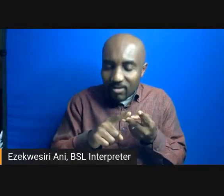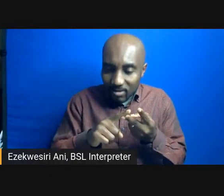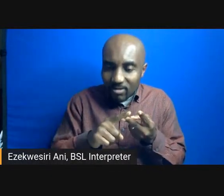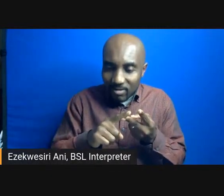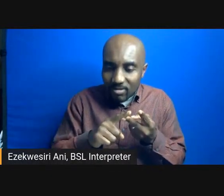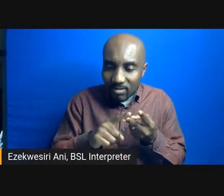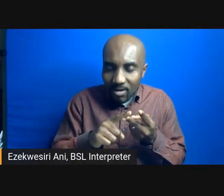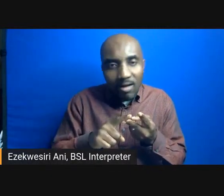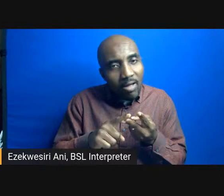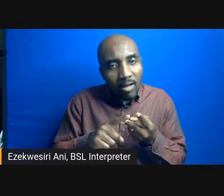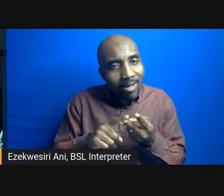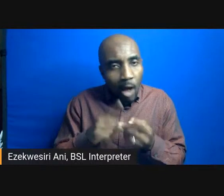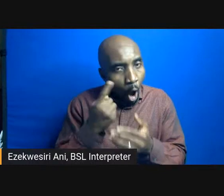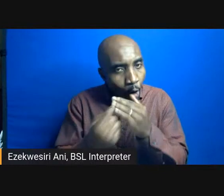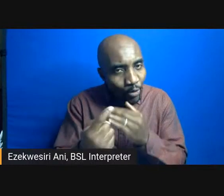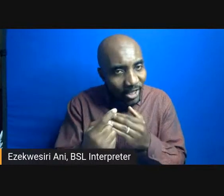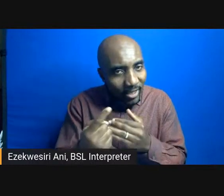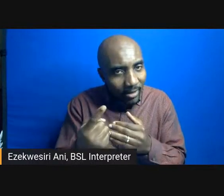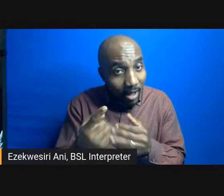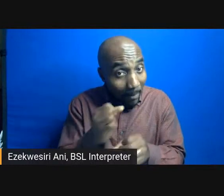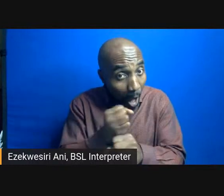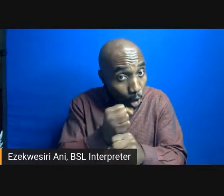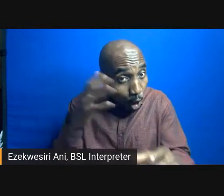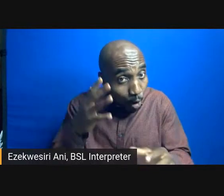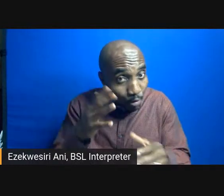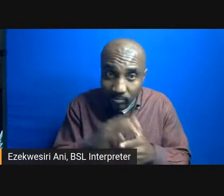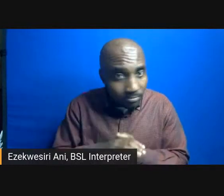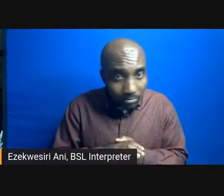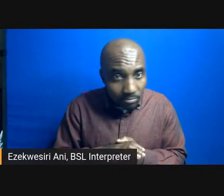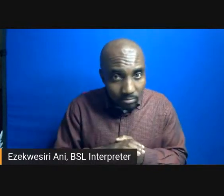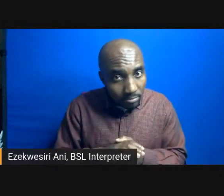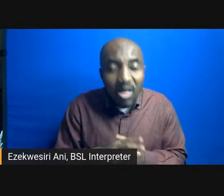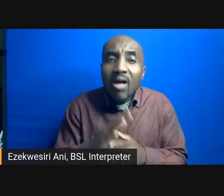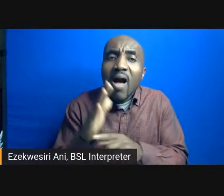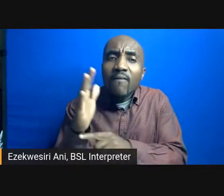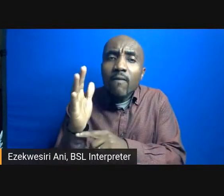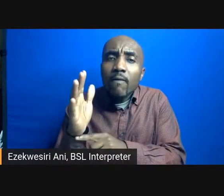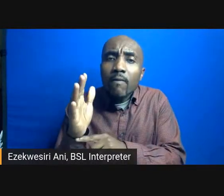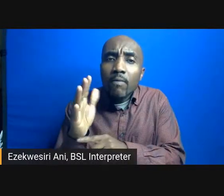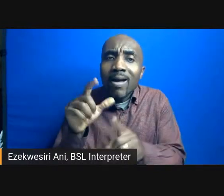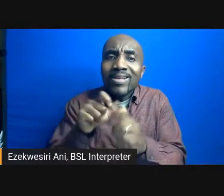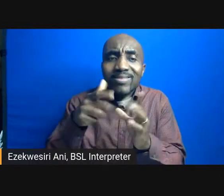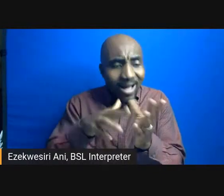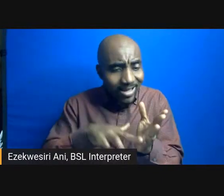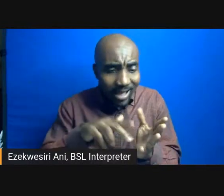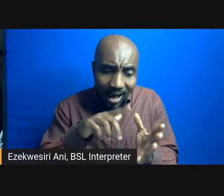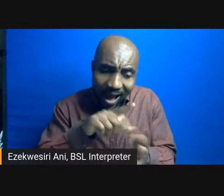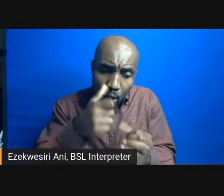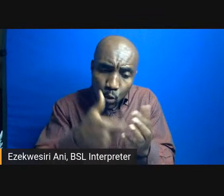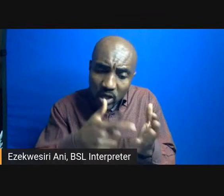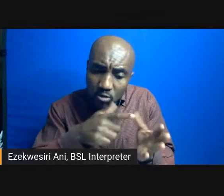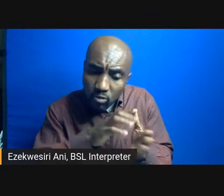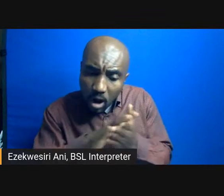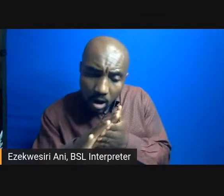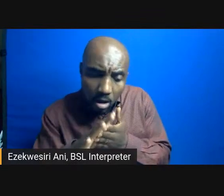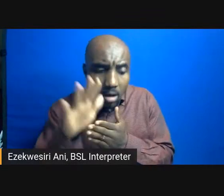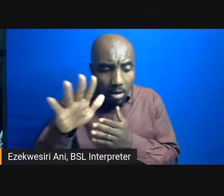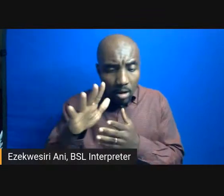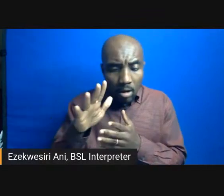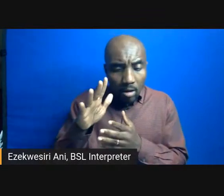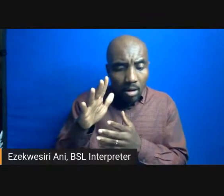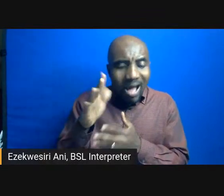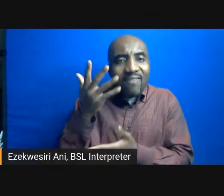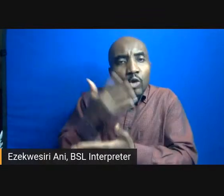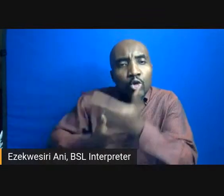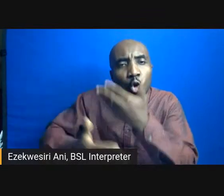as aptly and vividly portrayed in Danai Gurira's The Convert, it was a